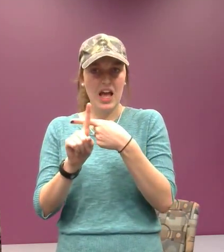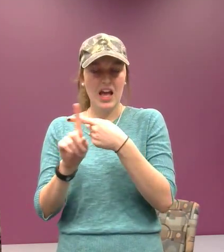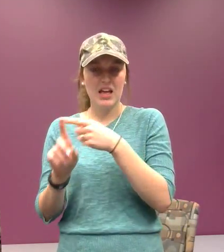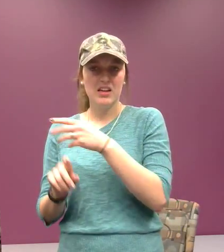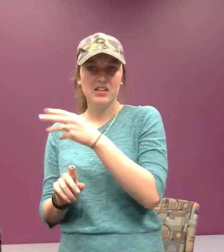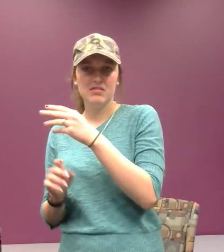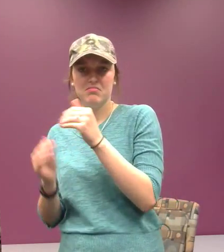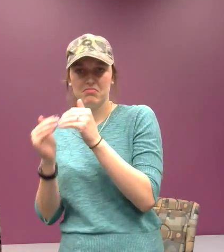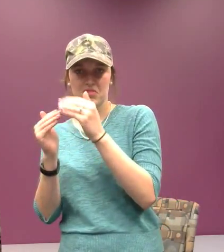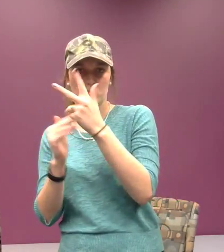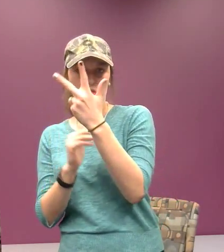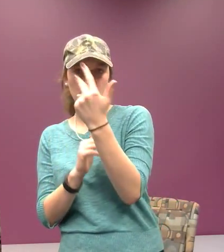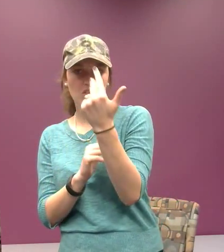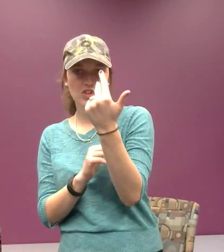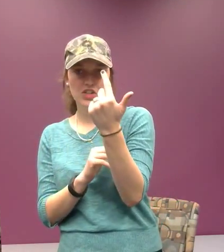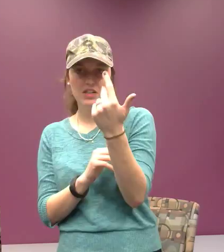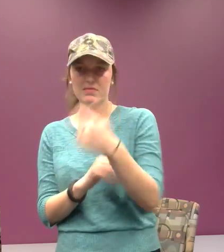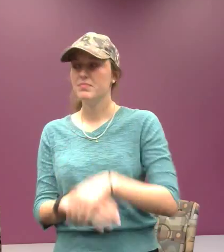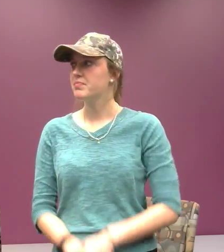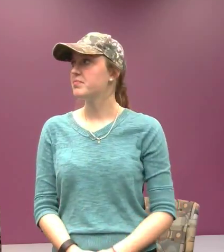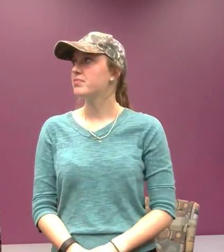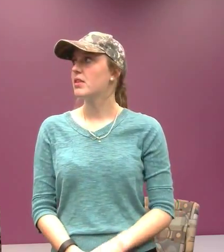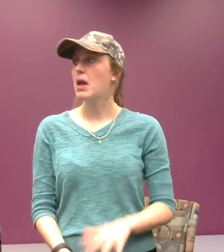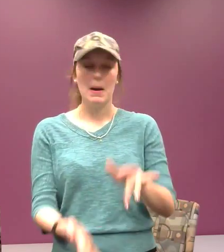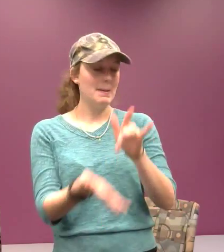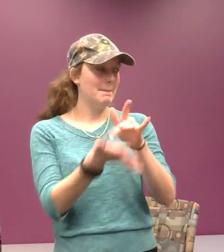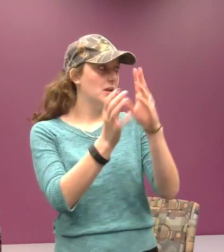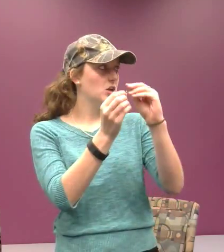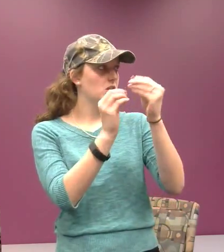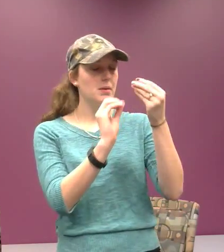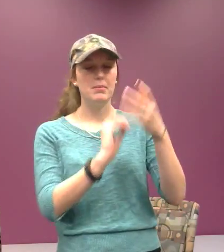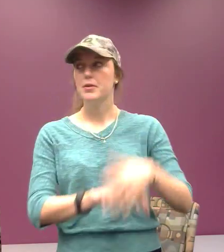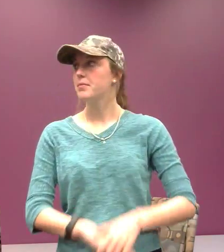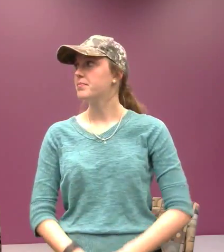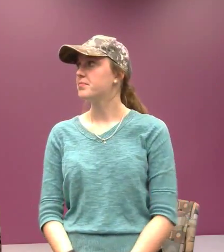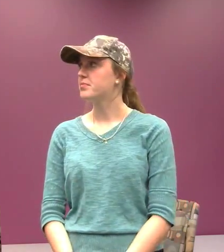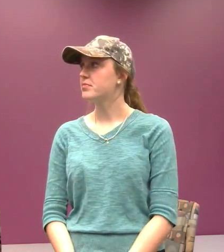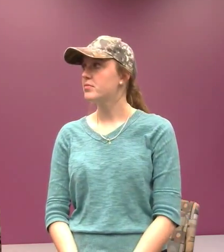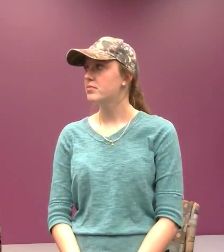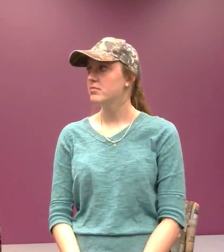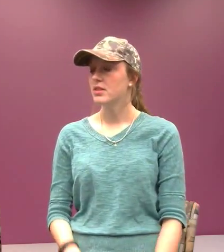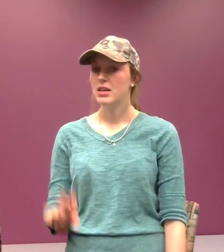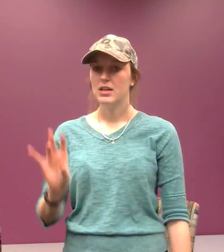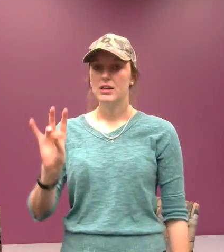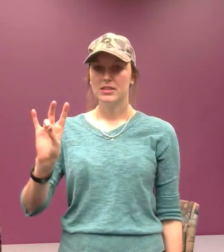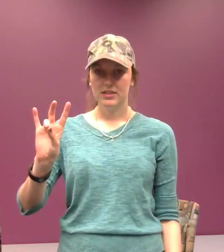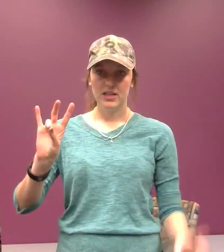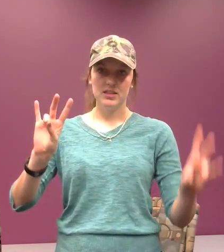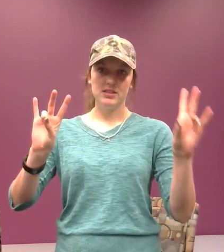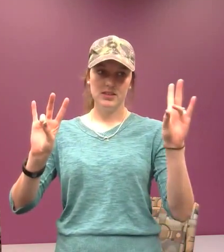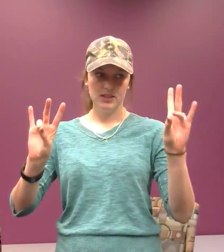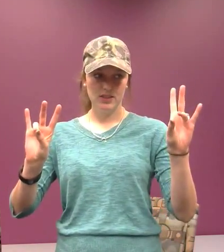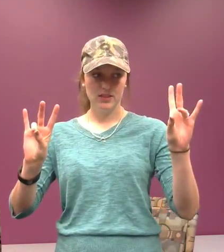very, very good to me. And it doesn't make any difference if I go 6 here and 7 there. I will do that.